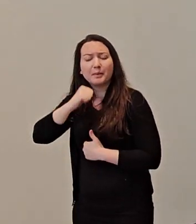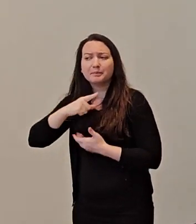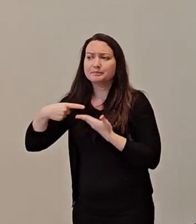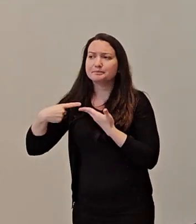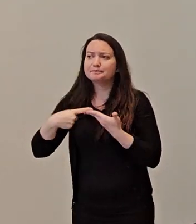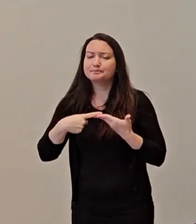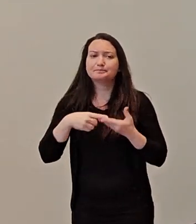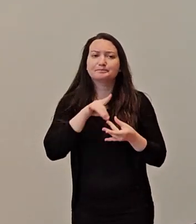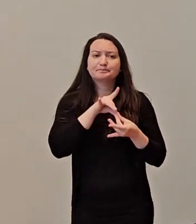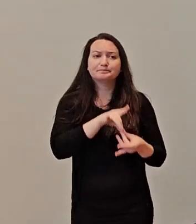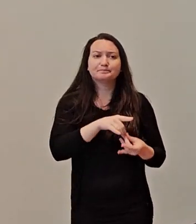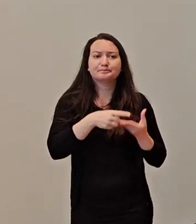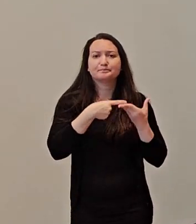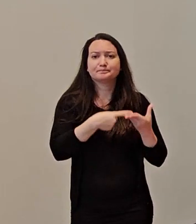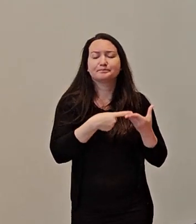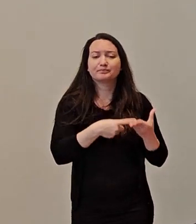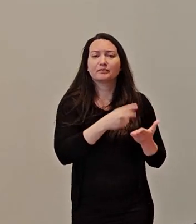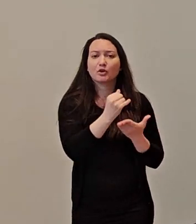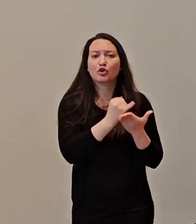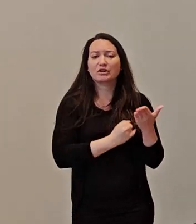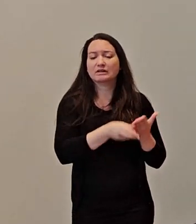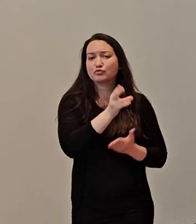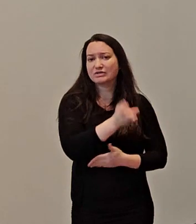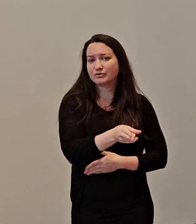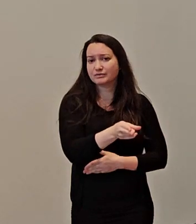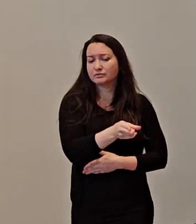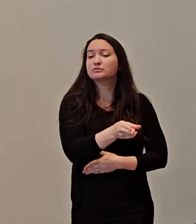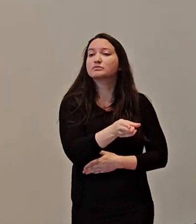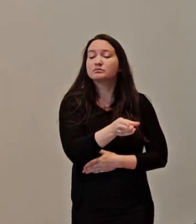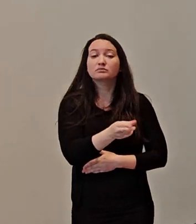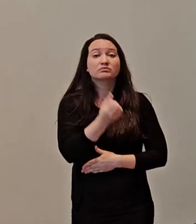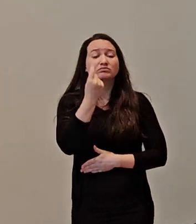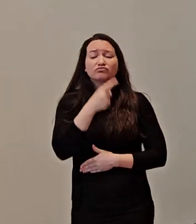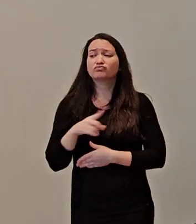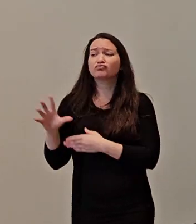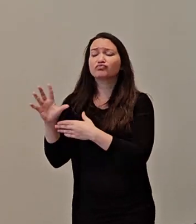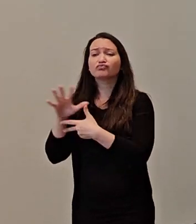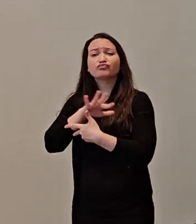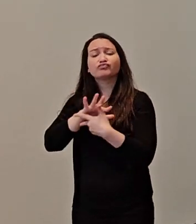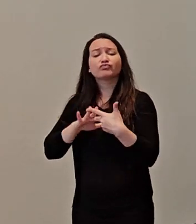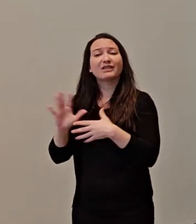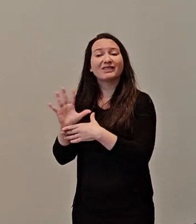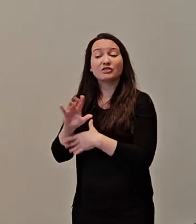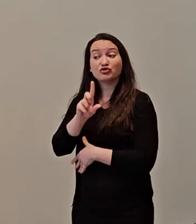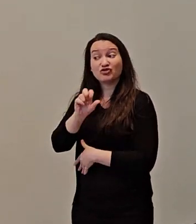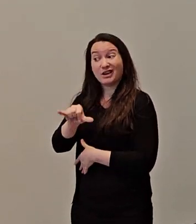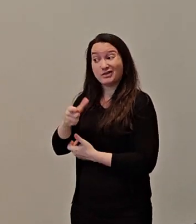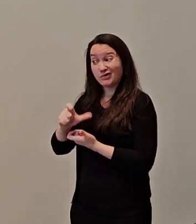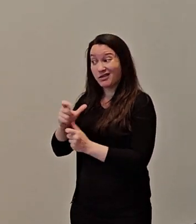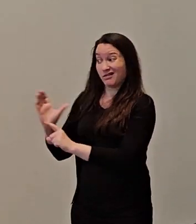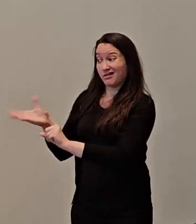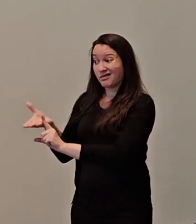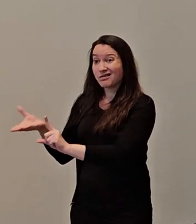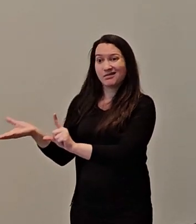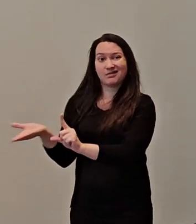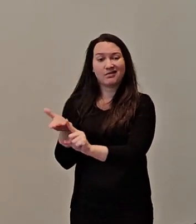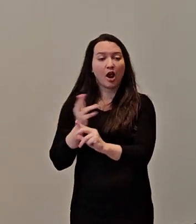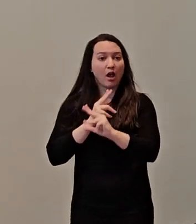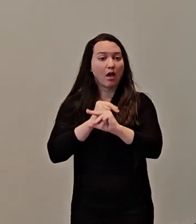history. While these videos consist of Jay trying to convince Ollie that art history is important, part of the reason Ollie